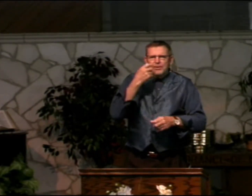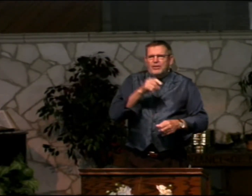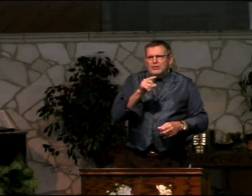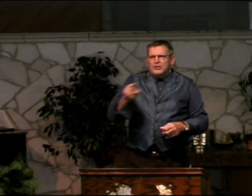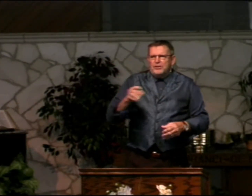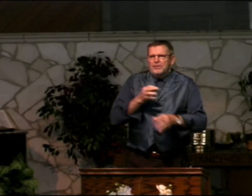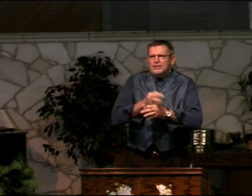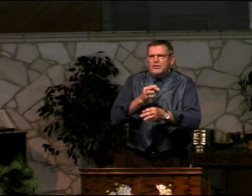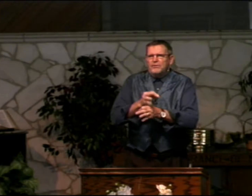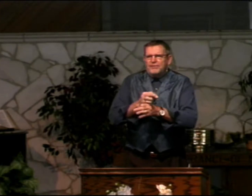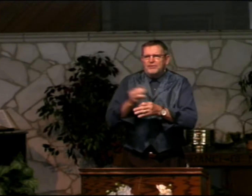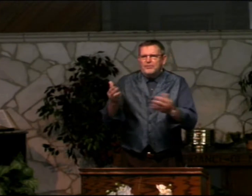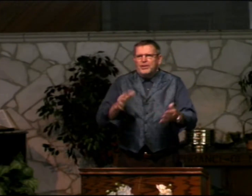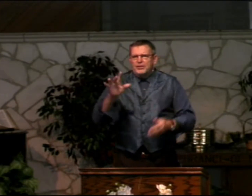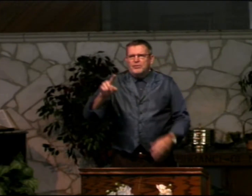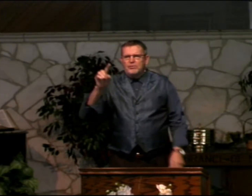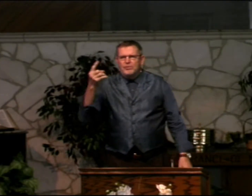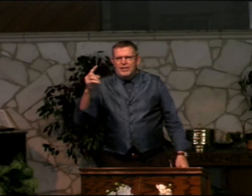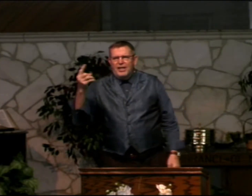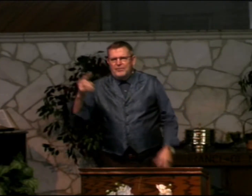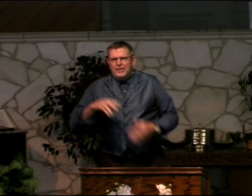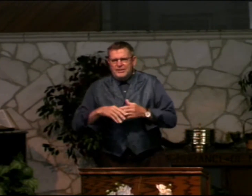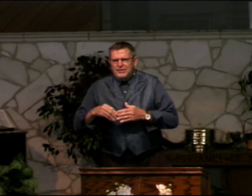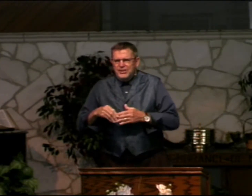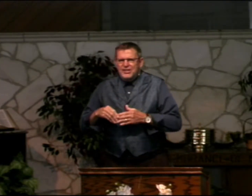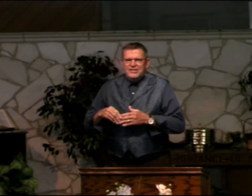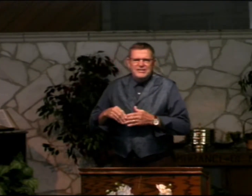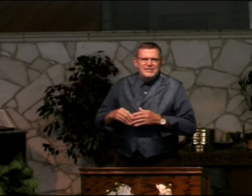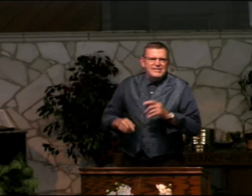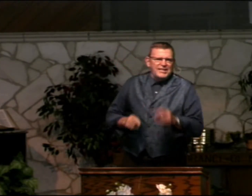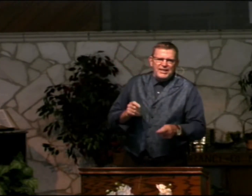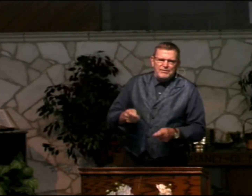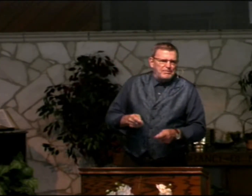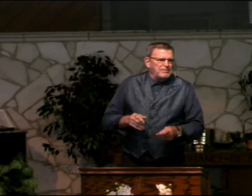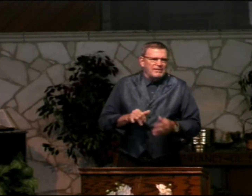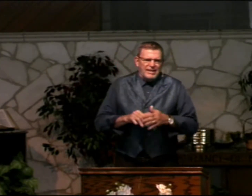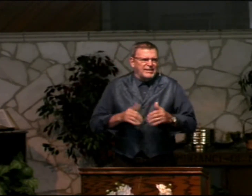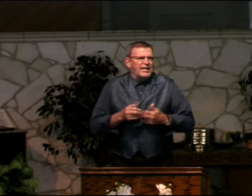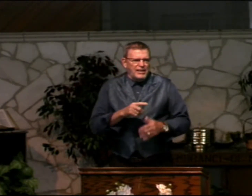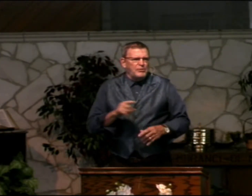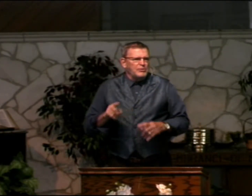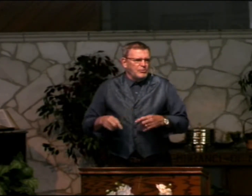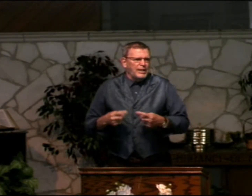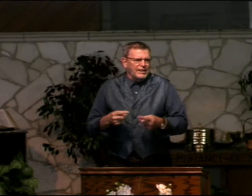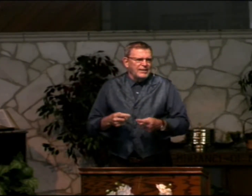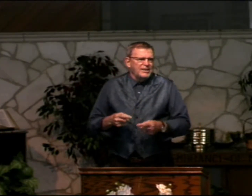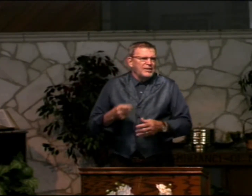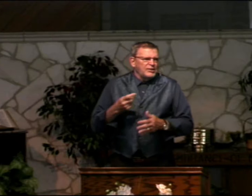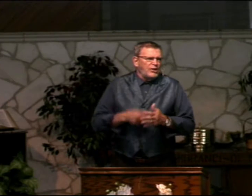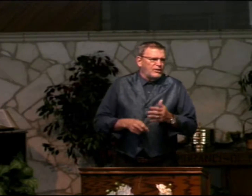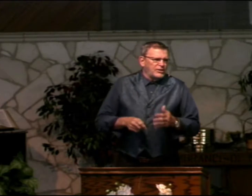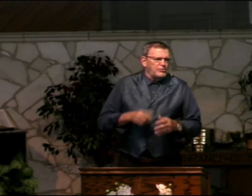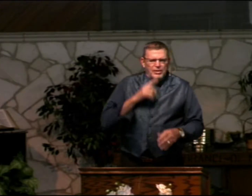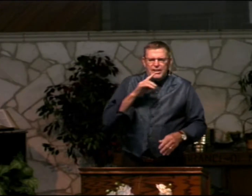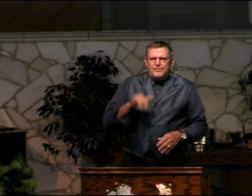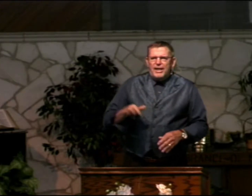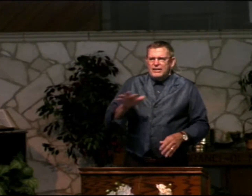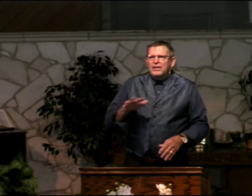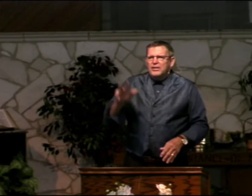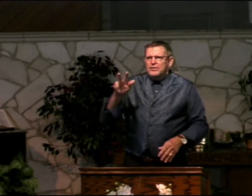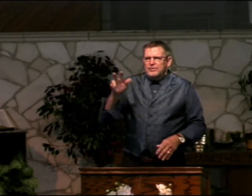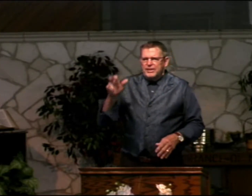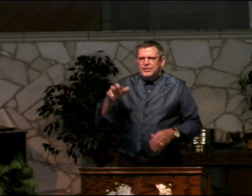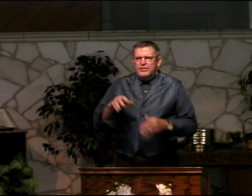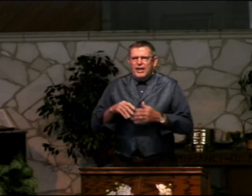because you have been so faithful to bring your $1 bills and give them. That's how they went. Cost really